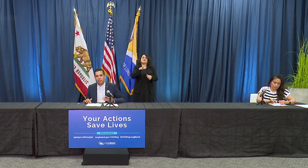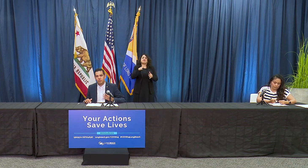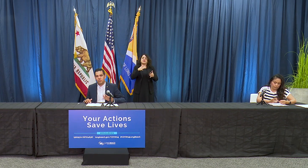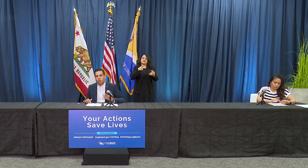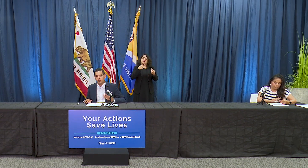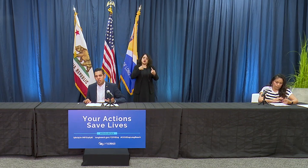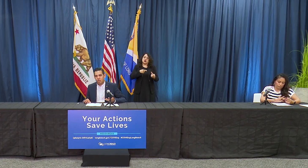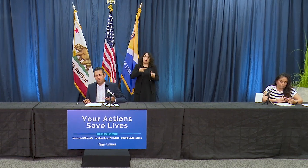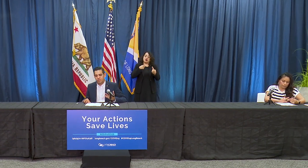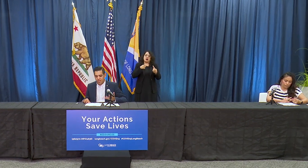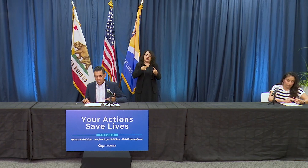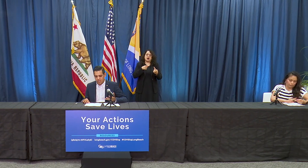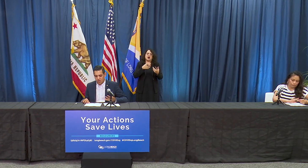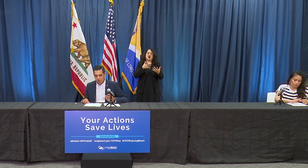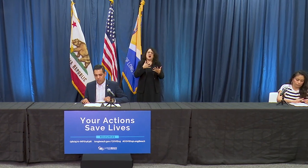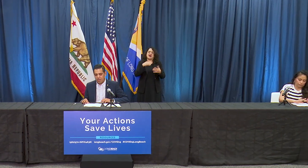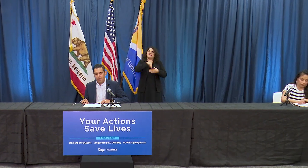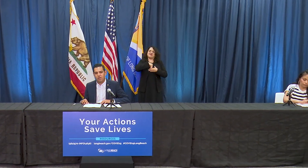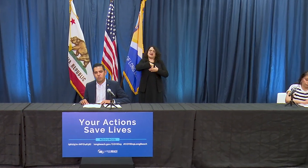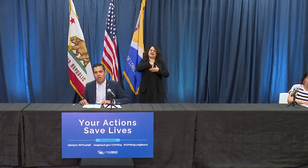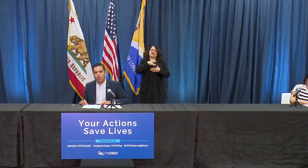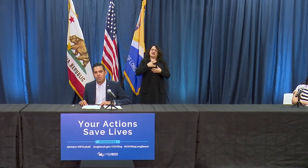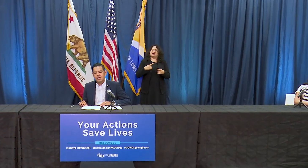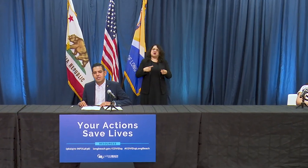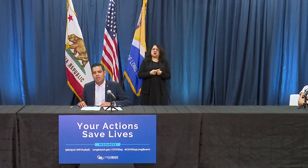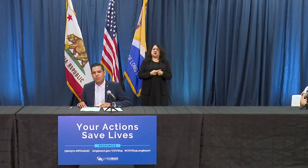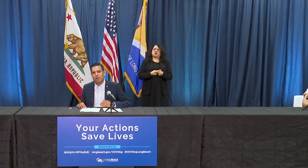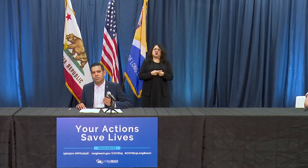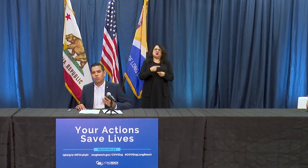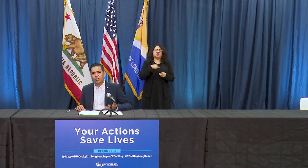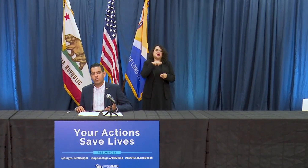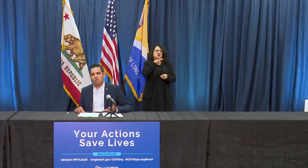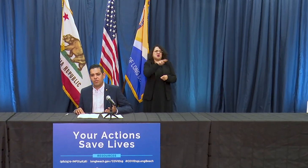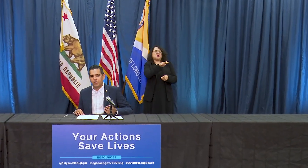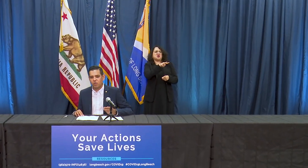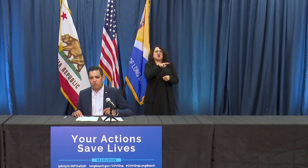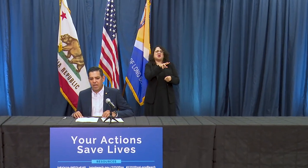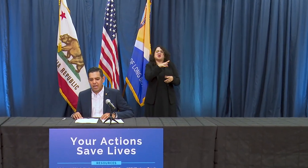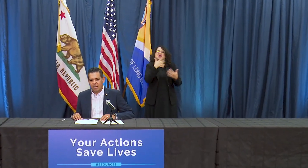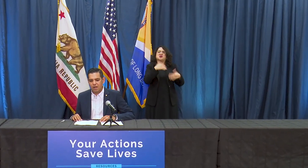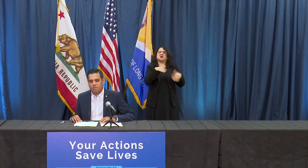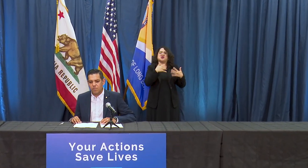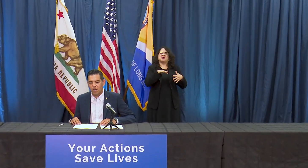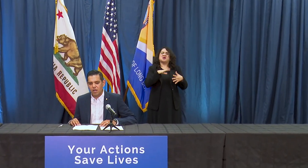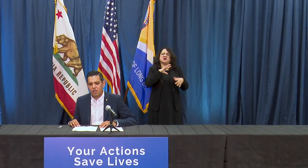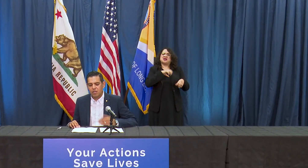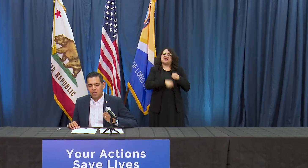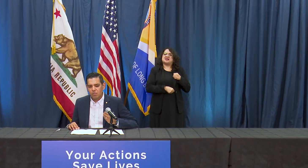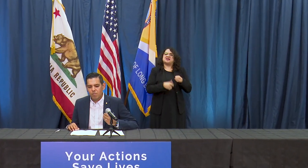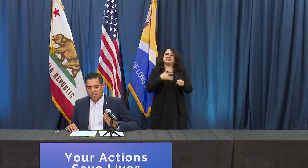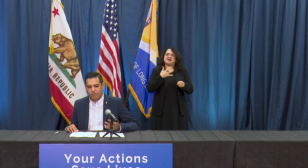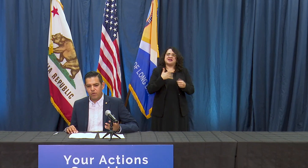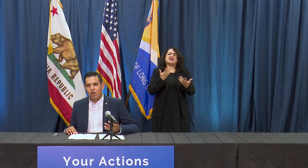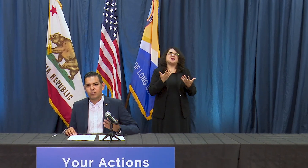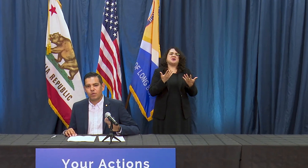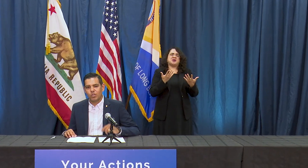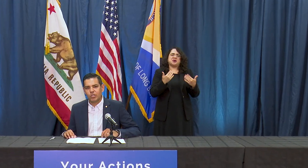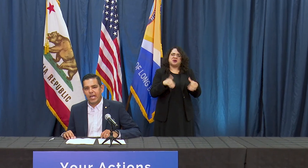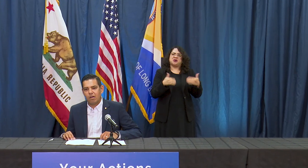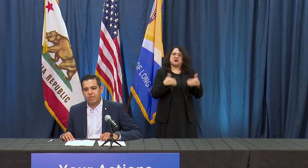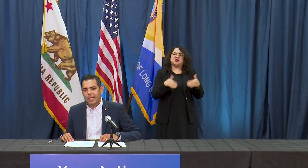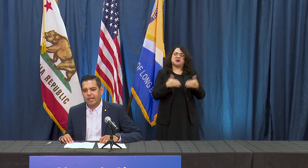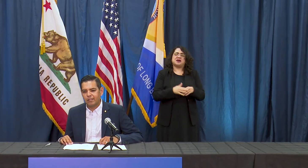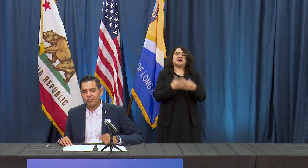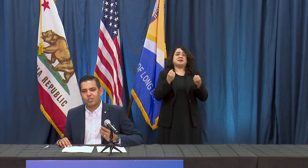struggling with the images that we're seeing on TV and reading about as well. I also want to share with you that many of you have also been